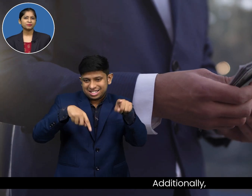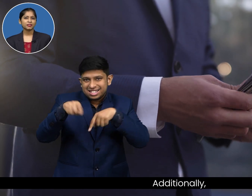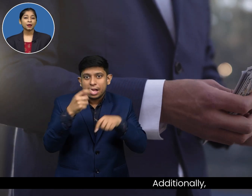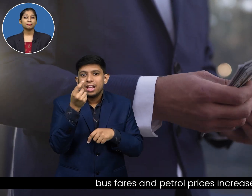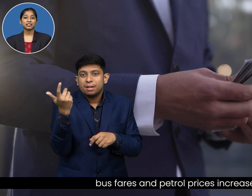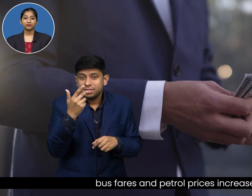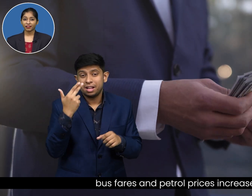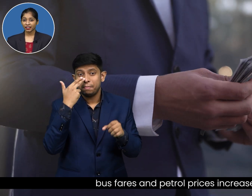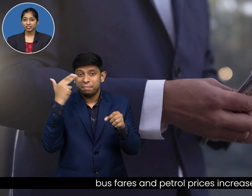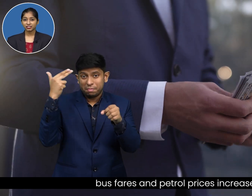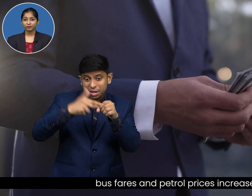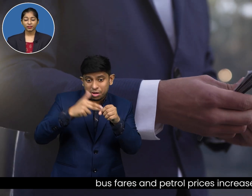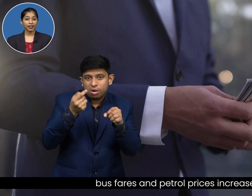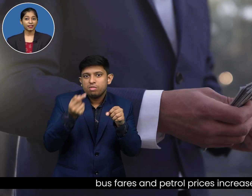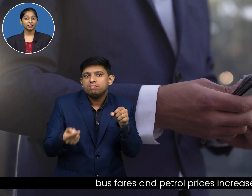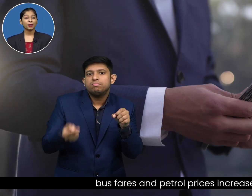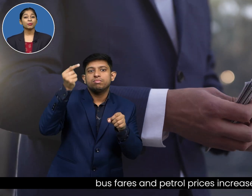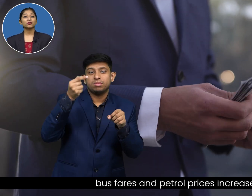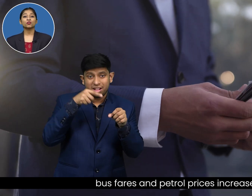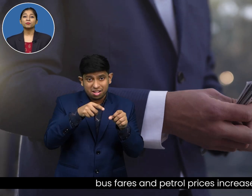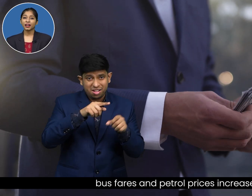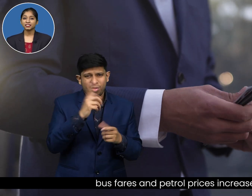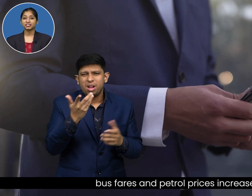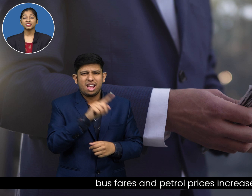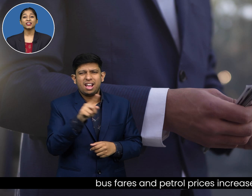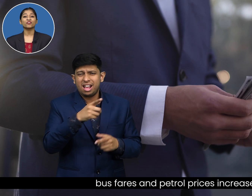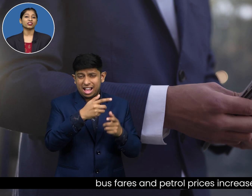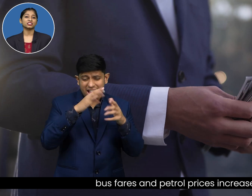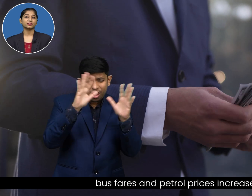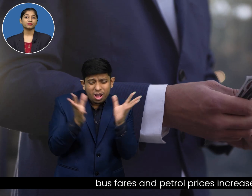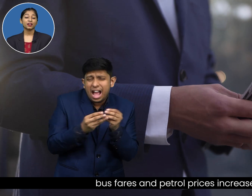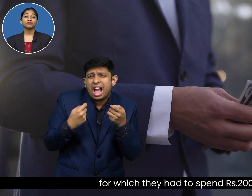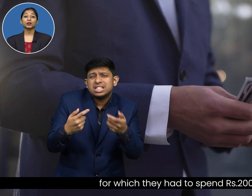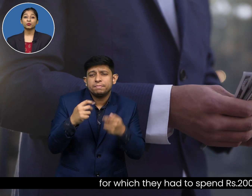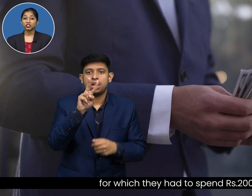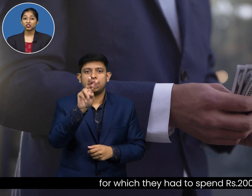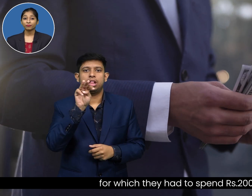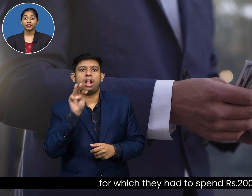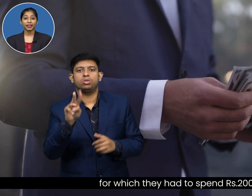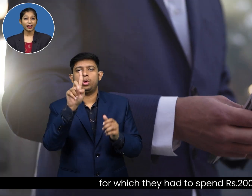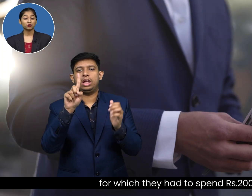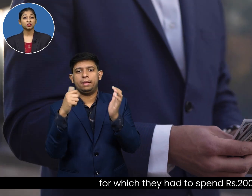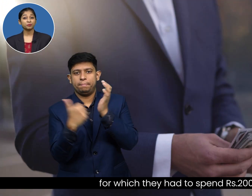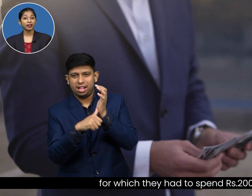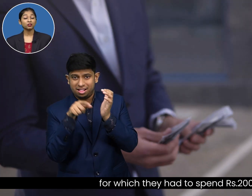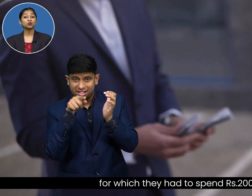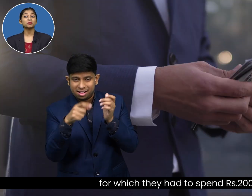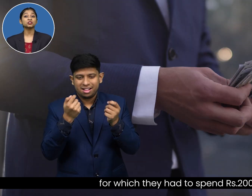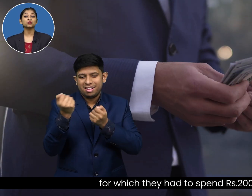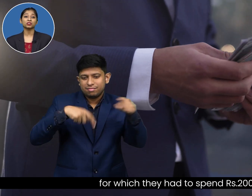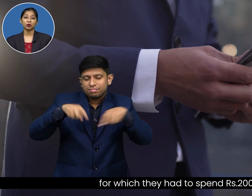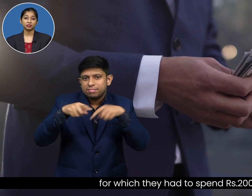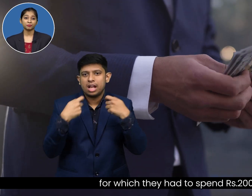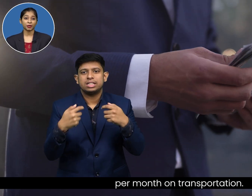Additionally, bus fares and petrol prices increased, for which they had to spend